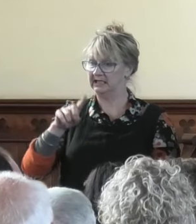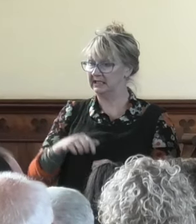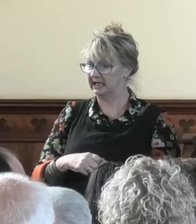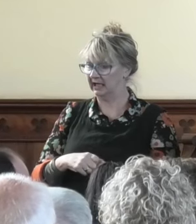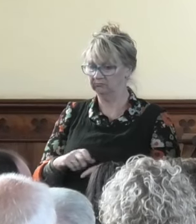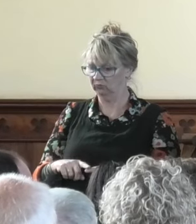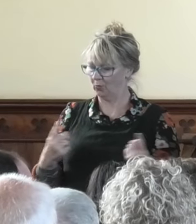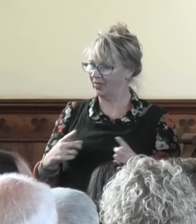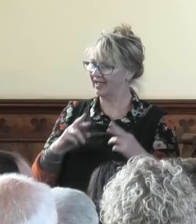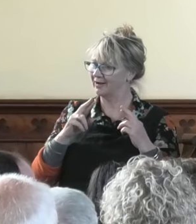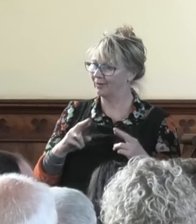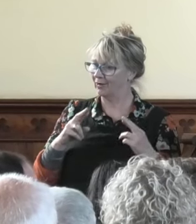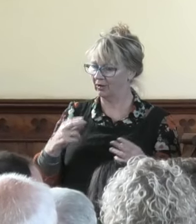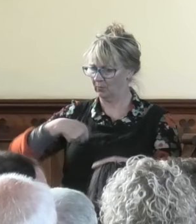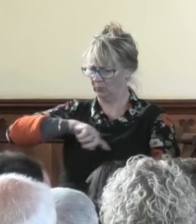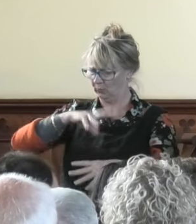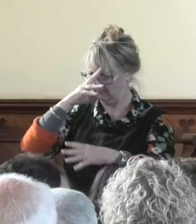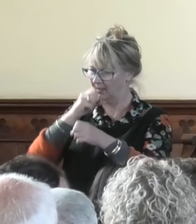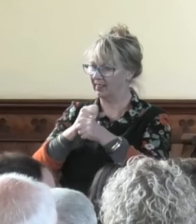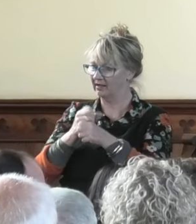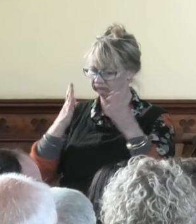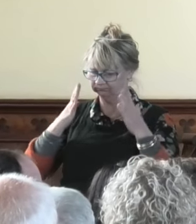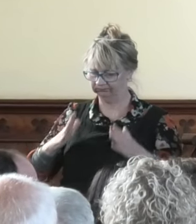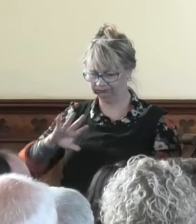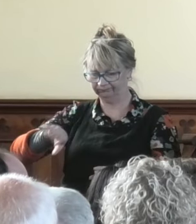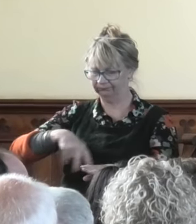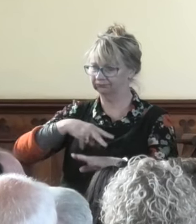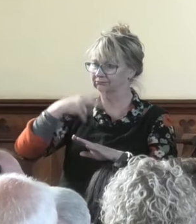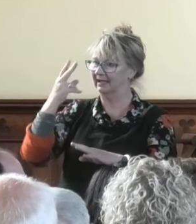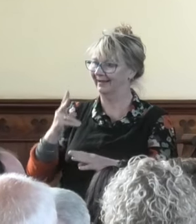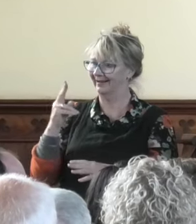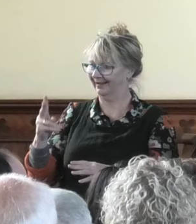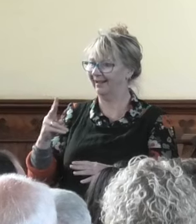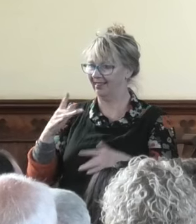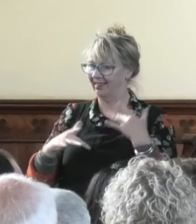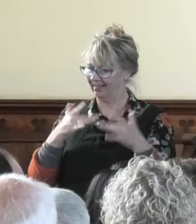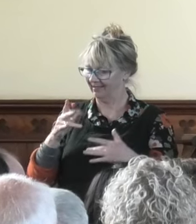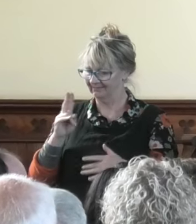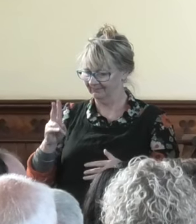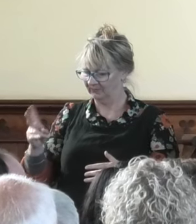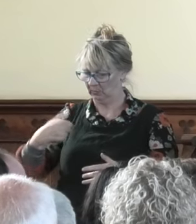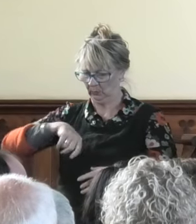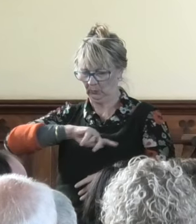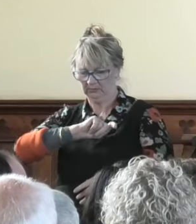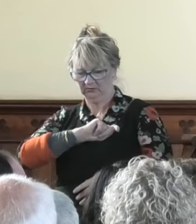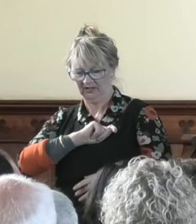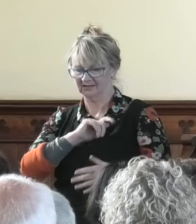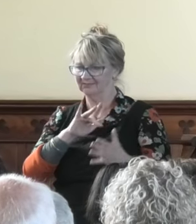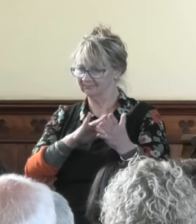without hope, for we believe in the bodily resurrection of all those whose trust is in Christ Jesus as